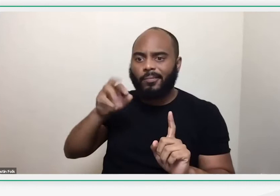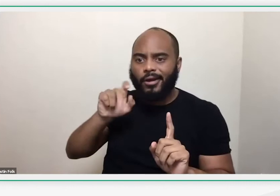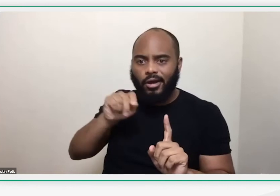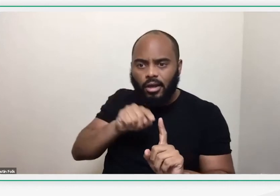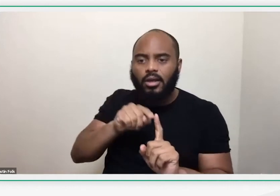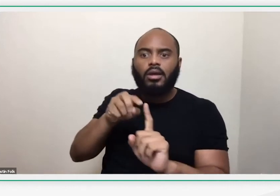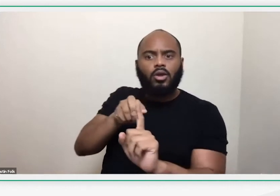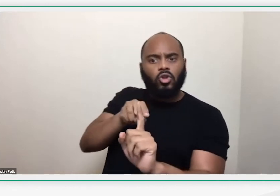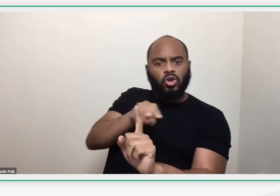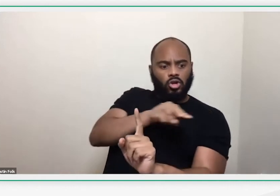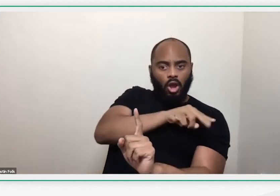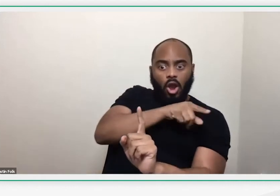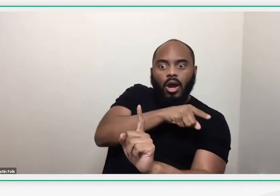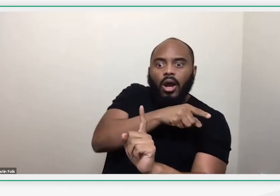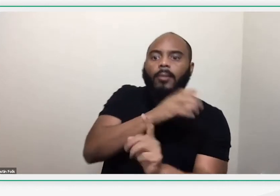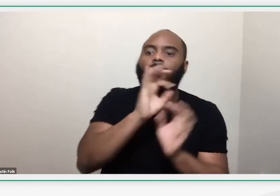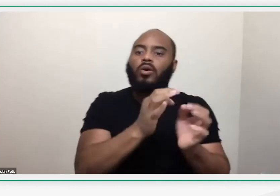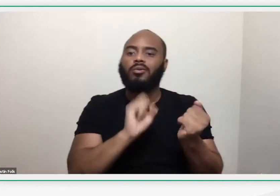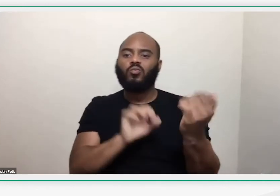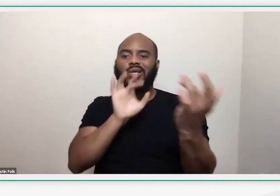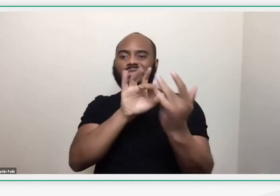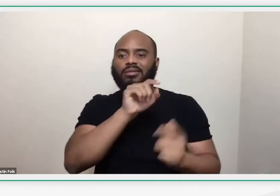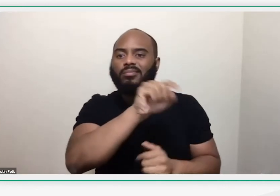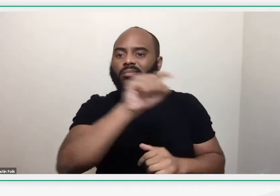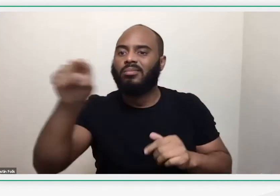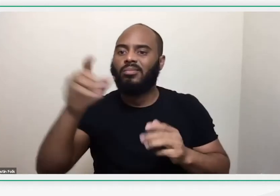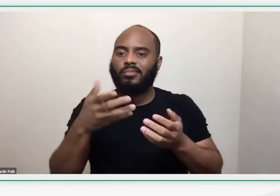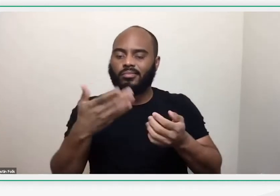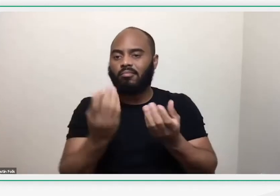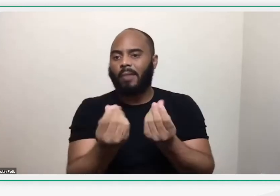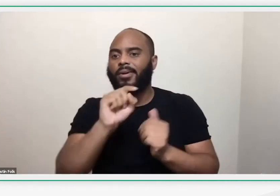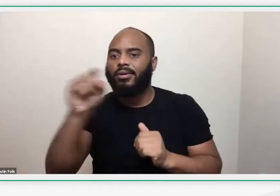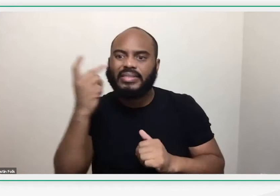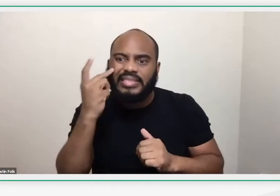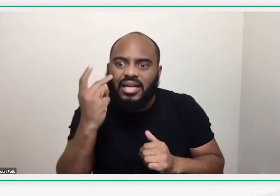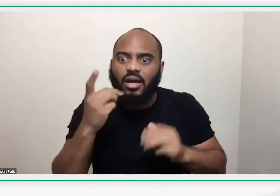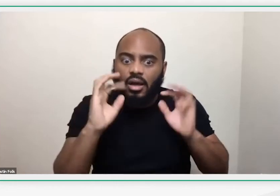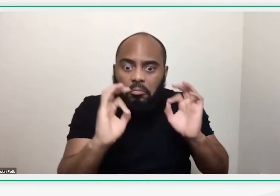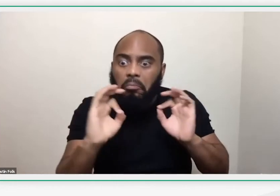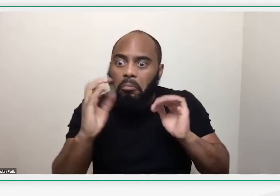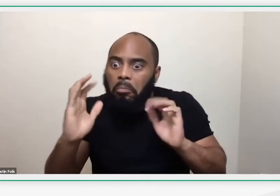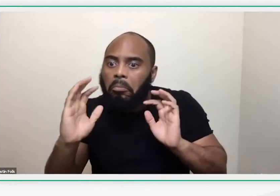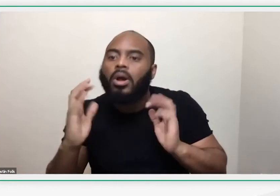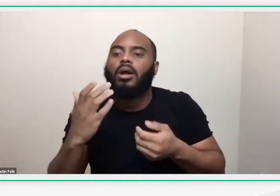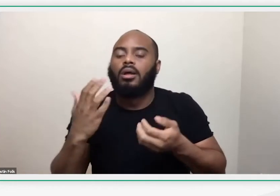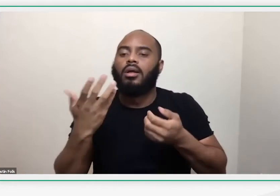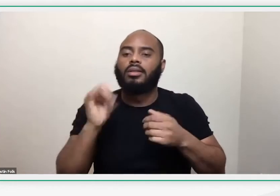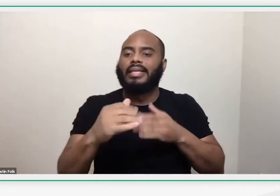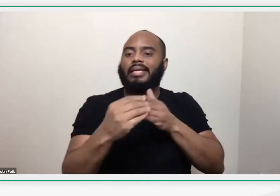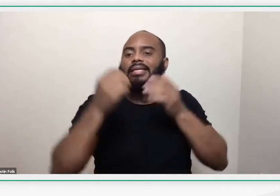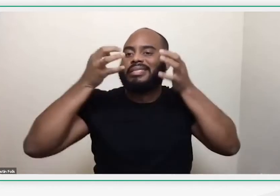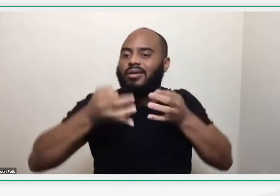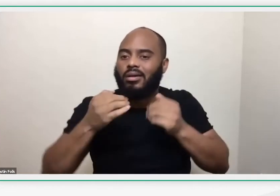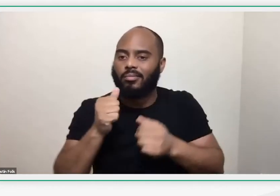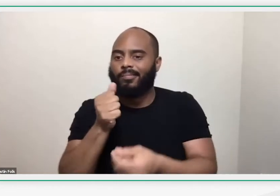knowing your rent payment history. And so they will take a look at that history and they will even contact